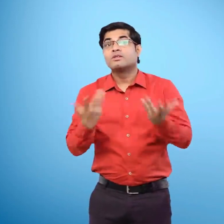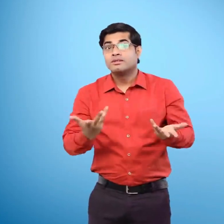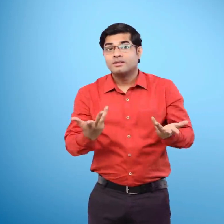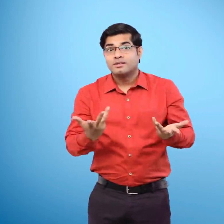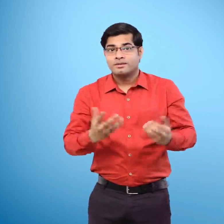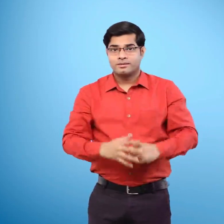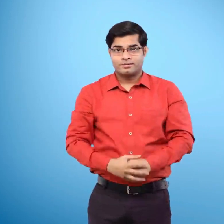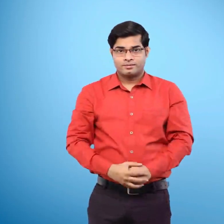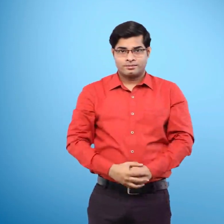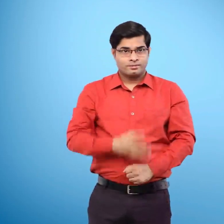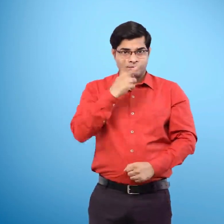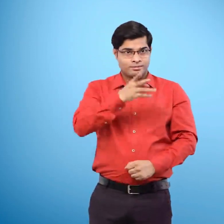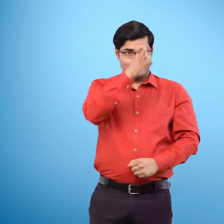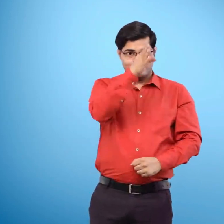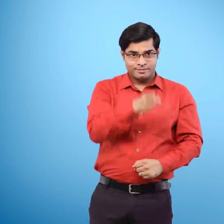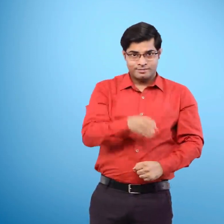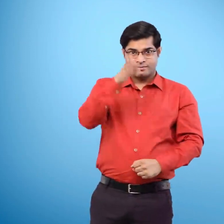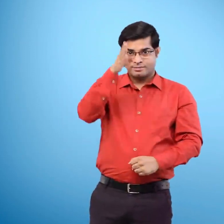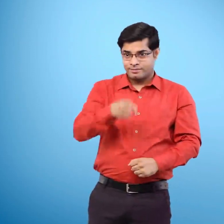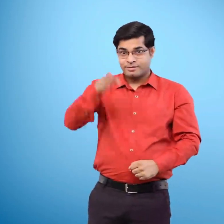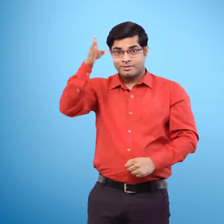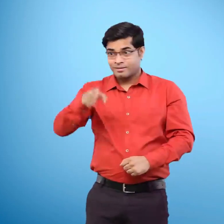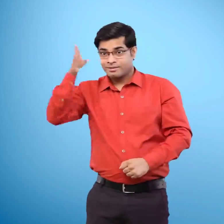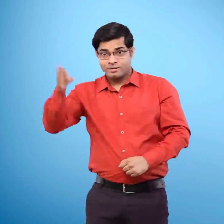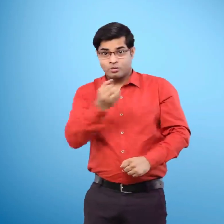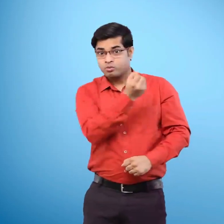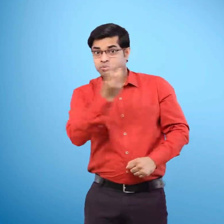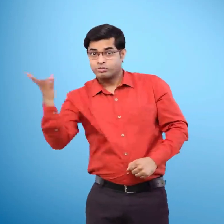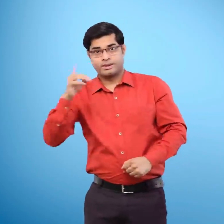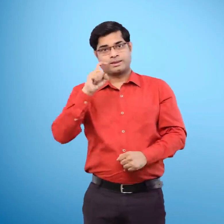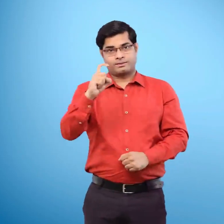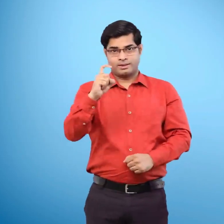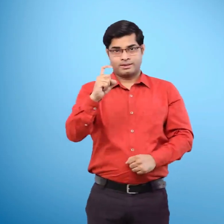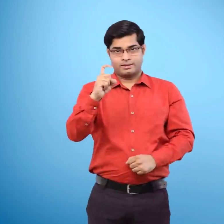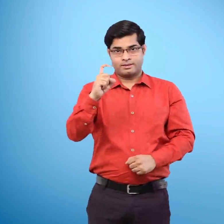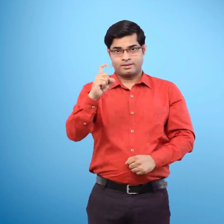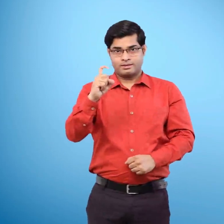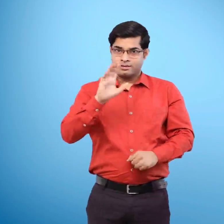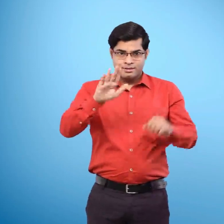The picture shows a table with 5 rows of 7 boxes.